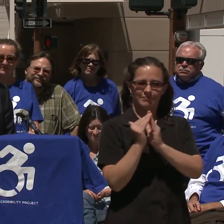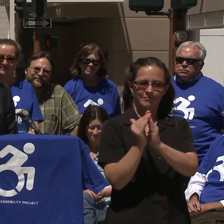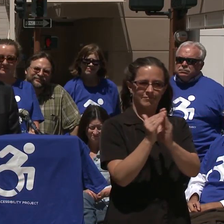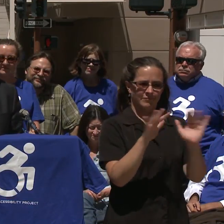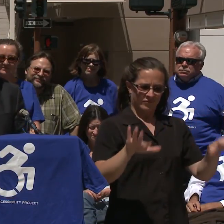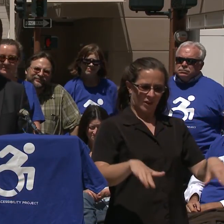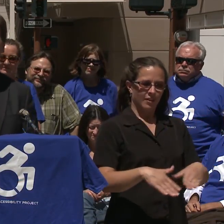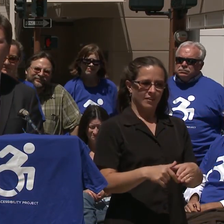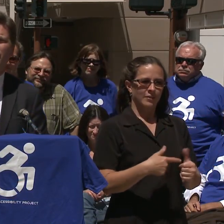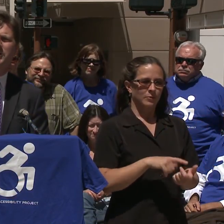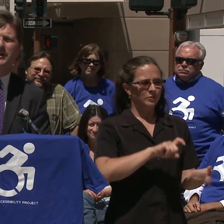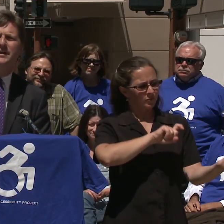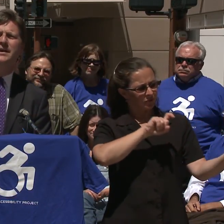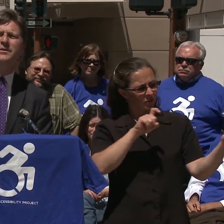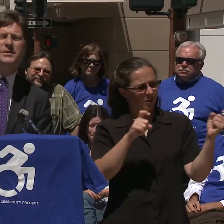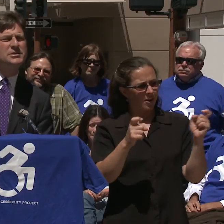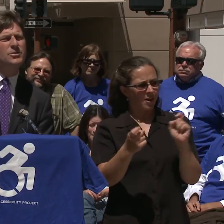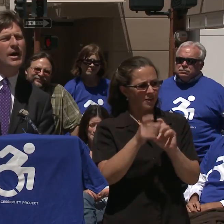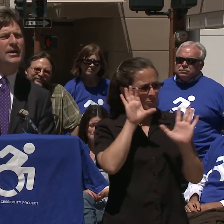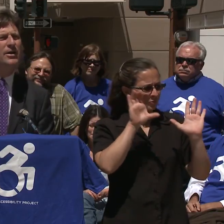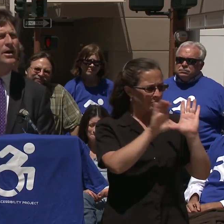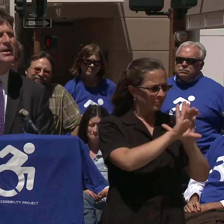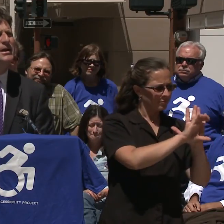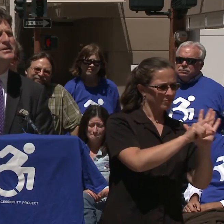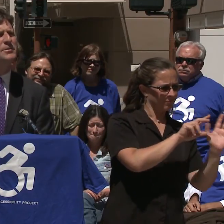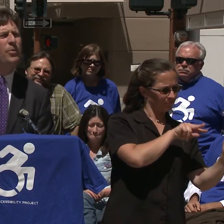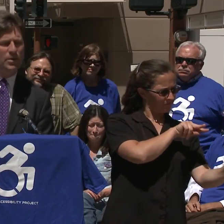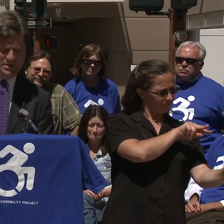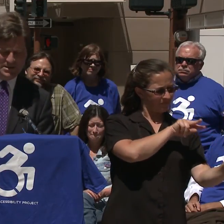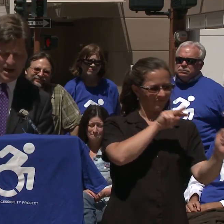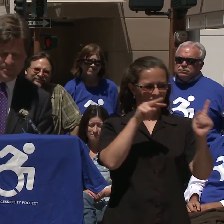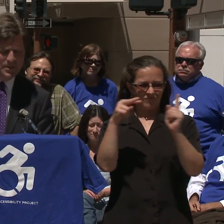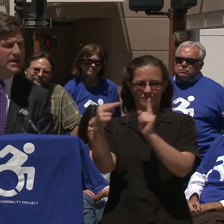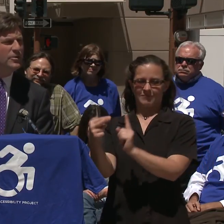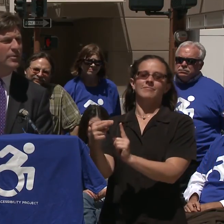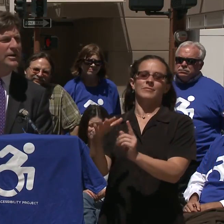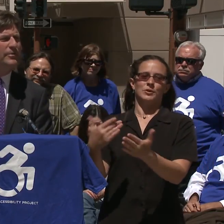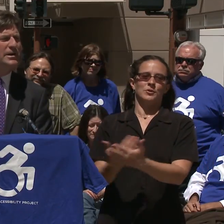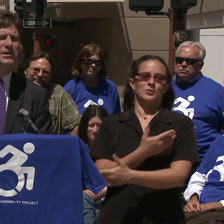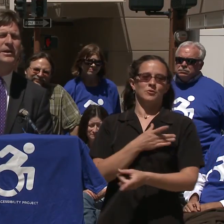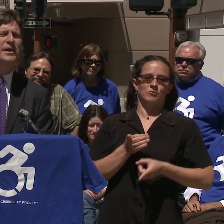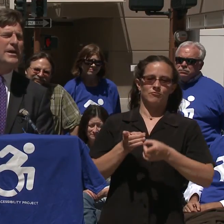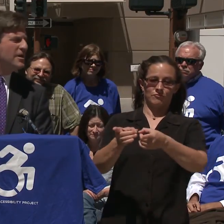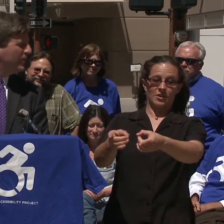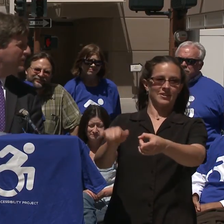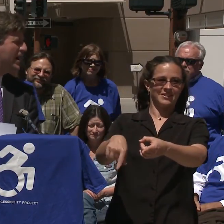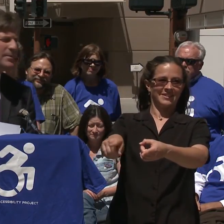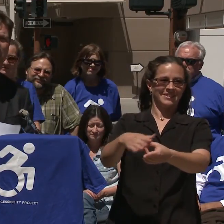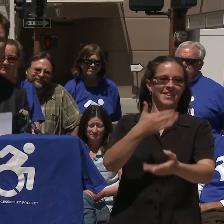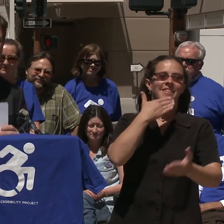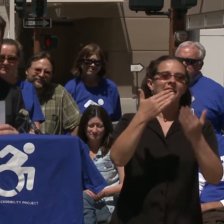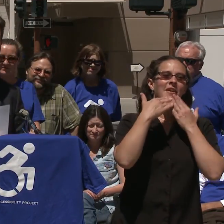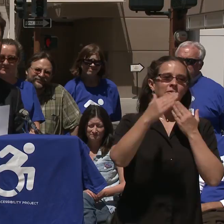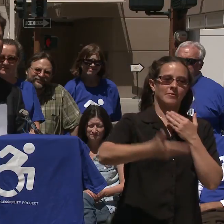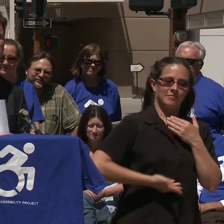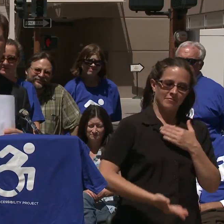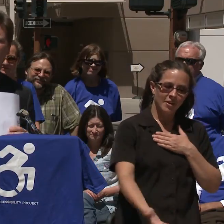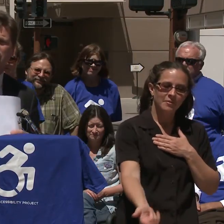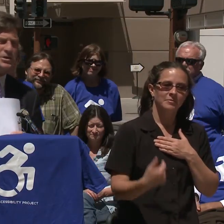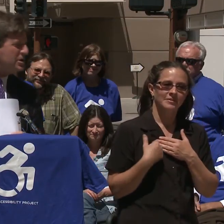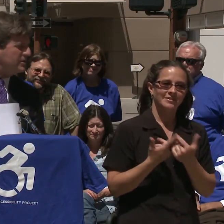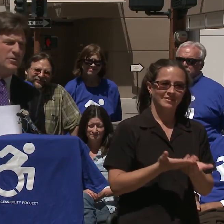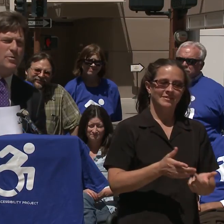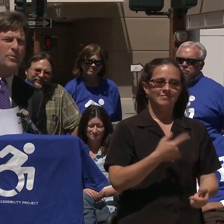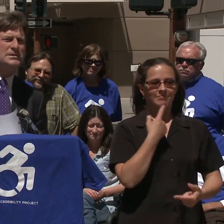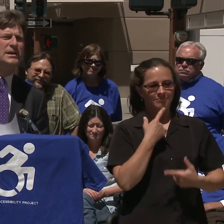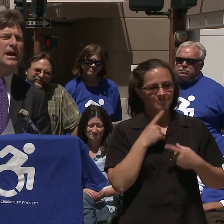changing perceptions in a positive direction. This new icon is an important step in the right direction. Thank you for inviting me, allowing me to say a few words, and we're